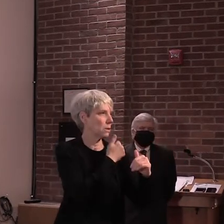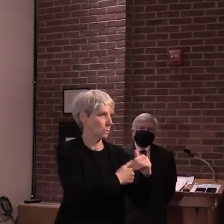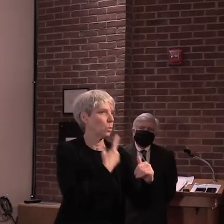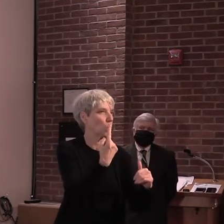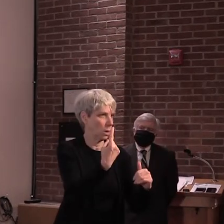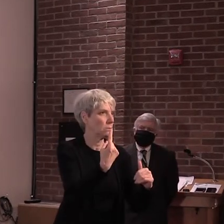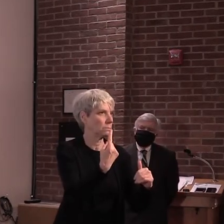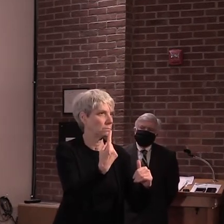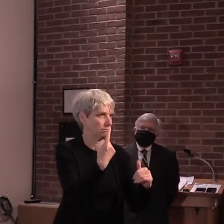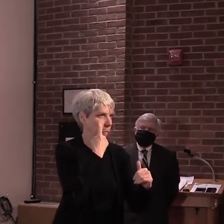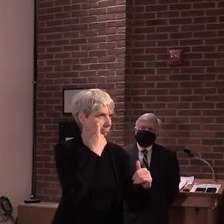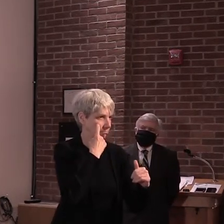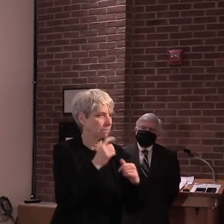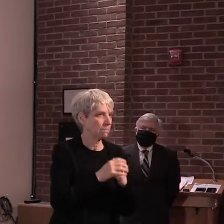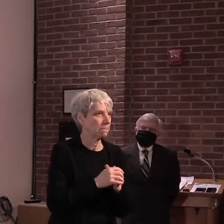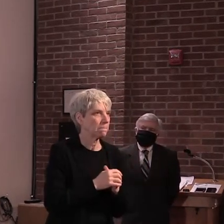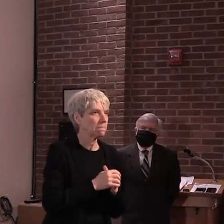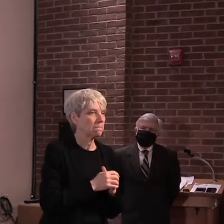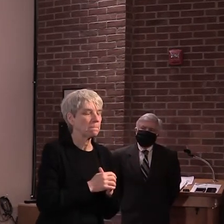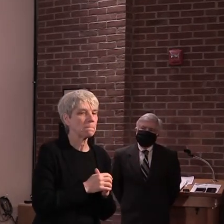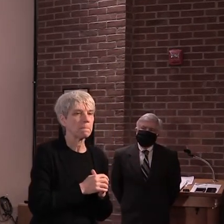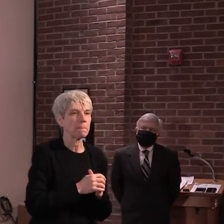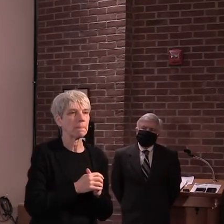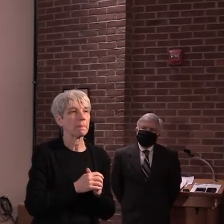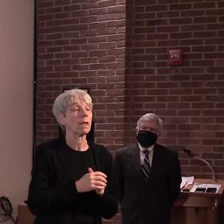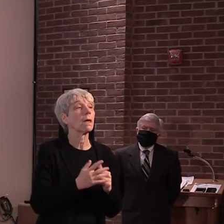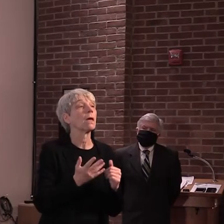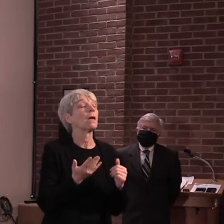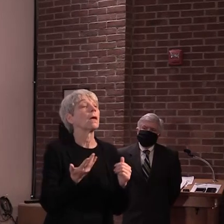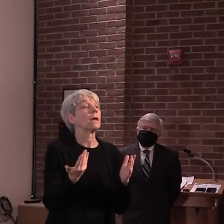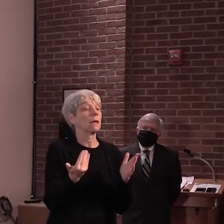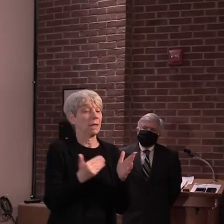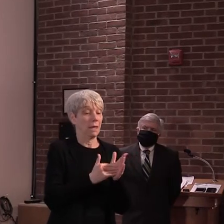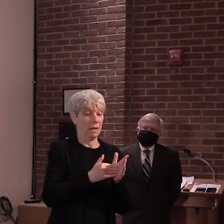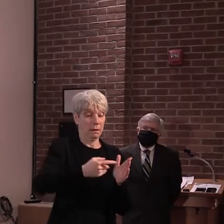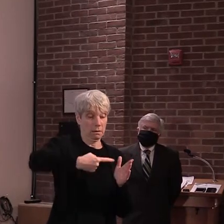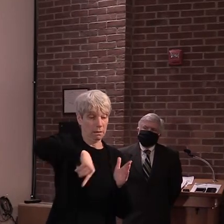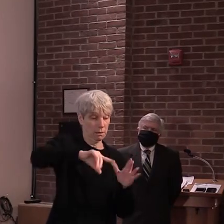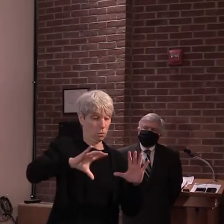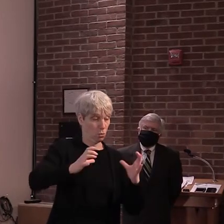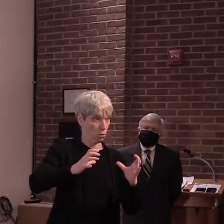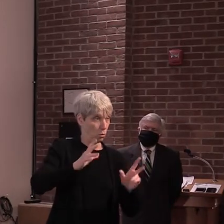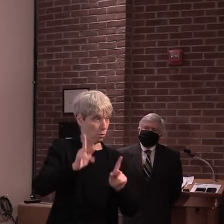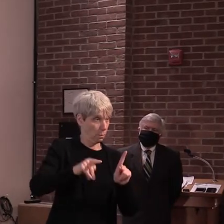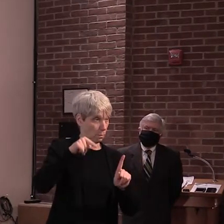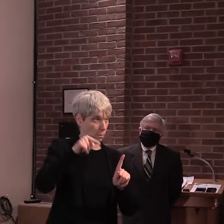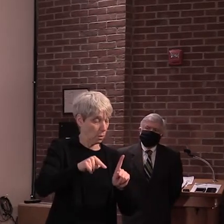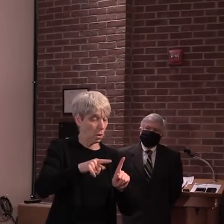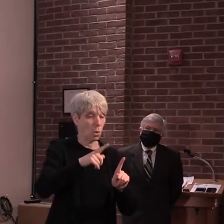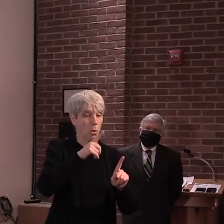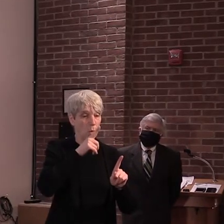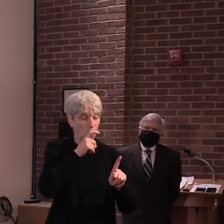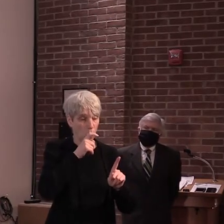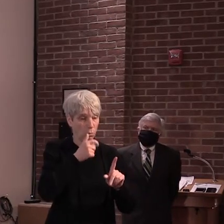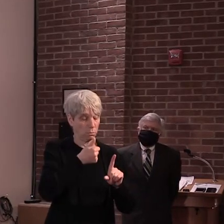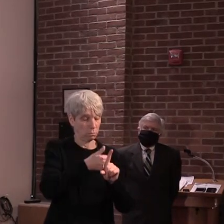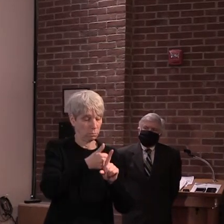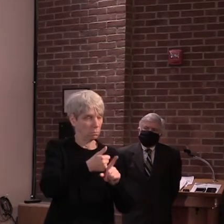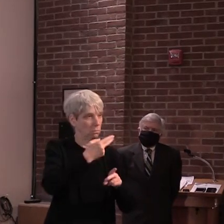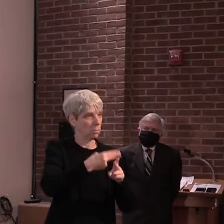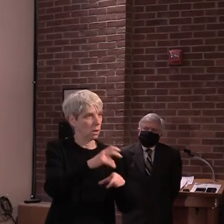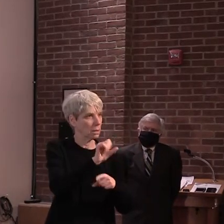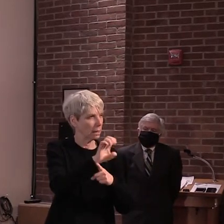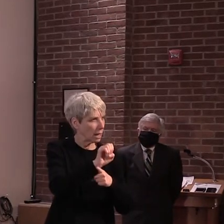We're happy to again announce that everyone associated with the outbreak, whether they've been identified as a case or